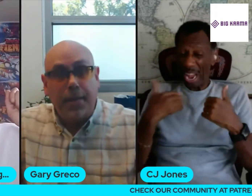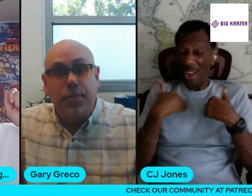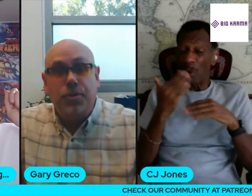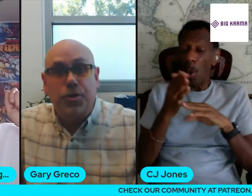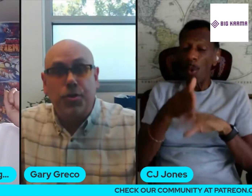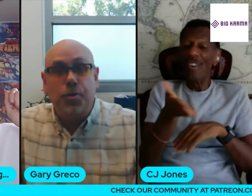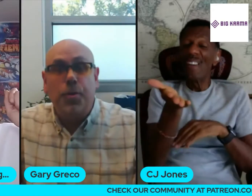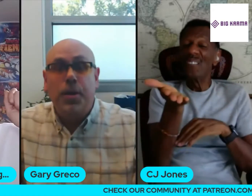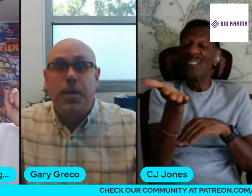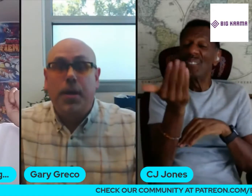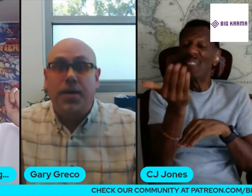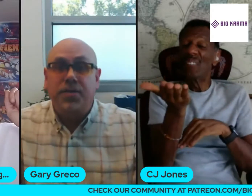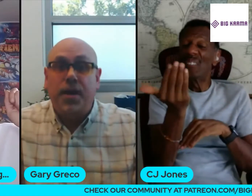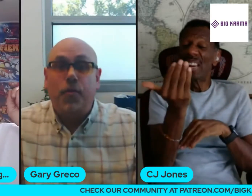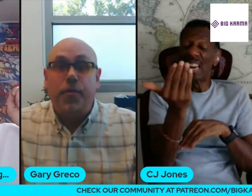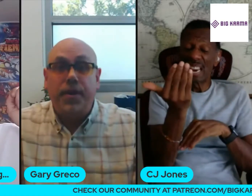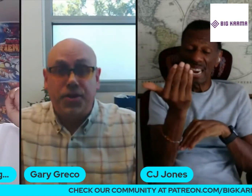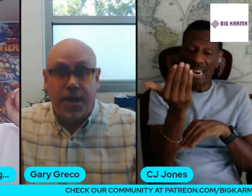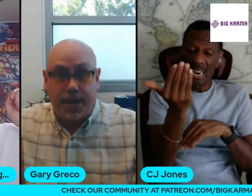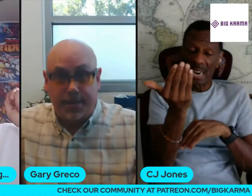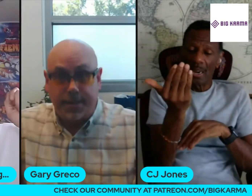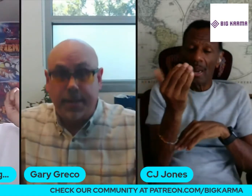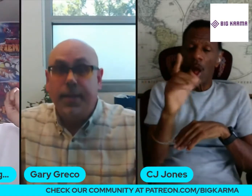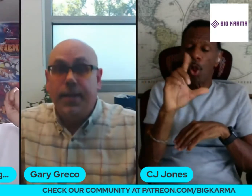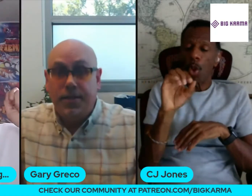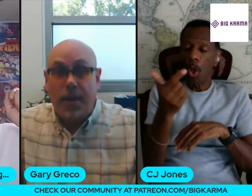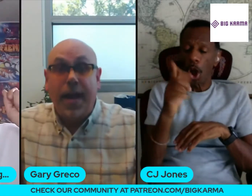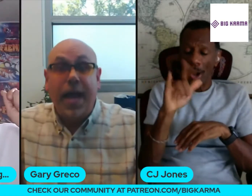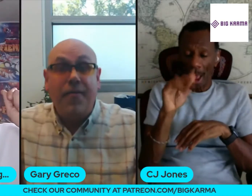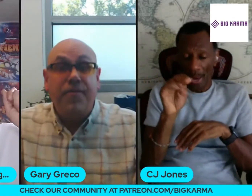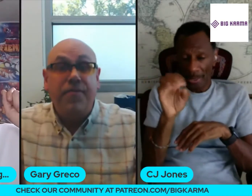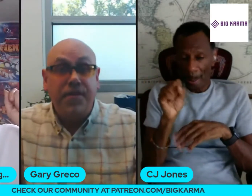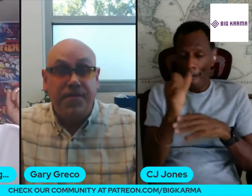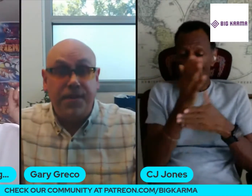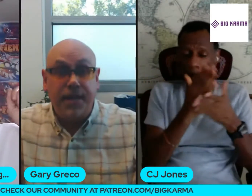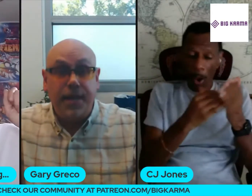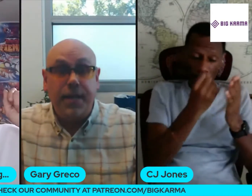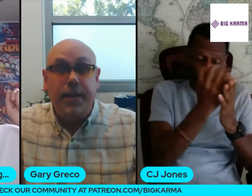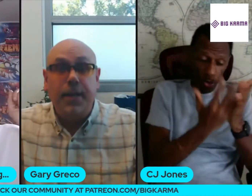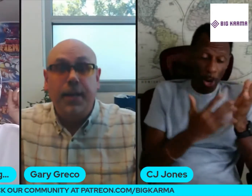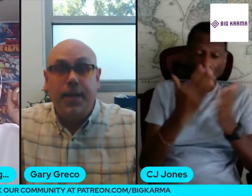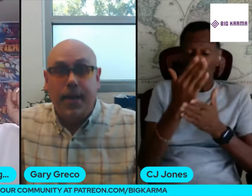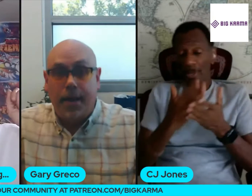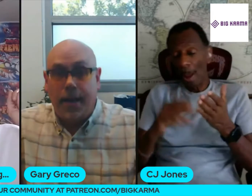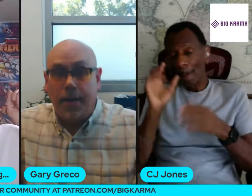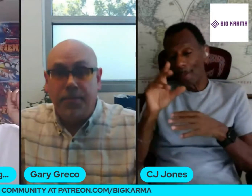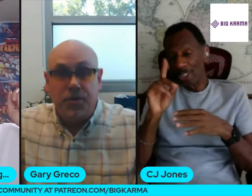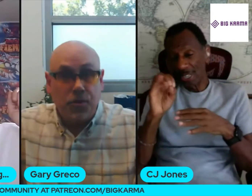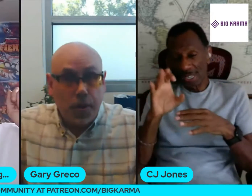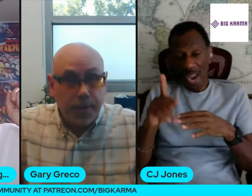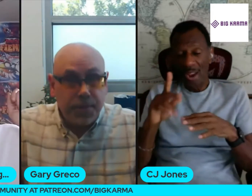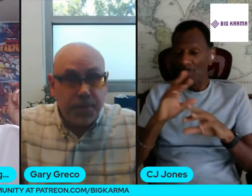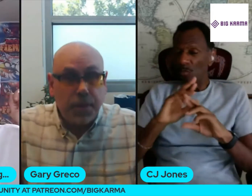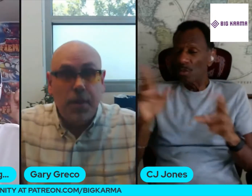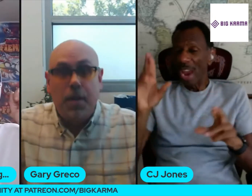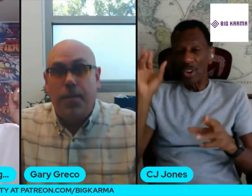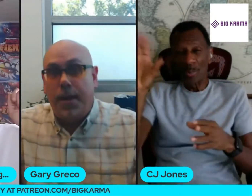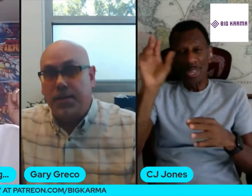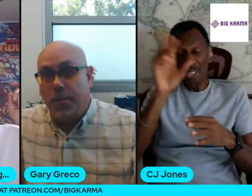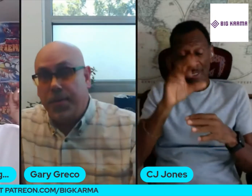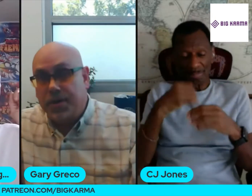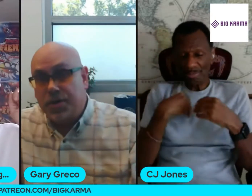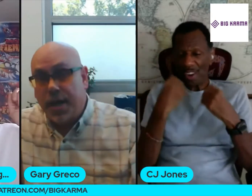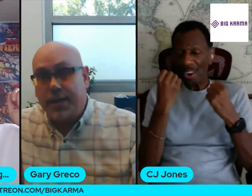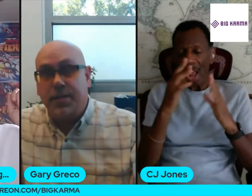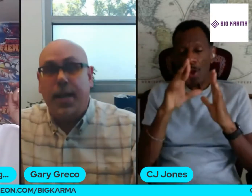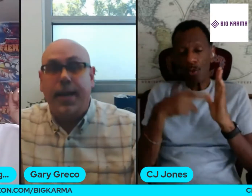I'll be able to do several pitch decks. So I have 15 scripts,